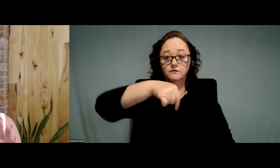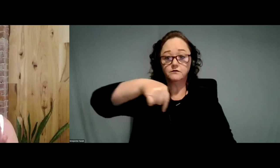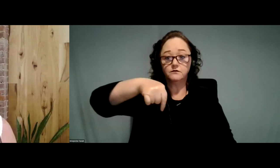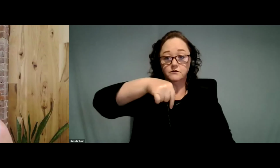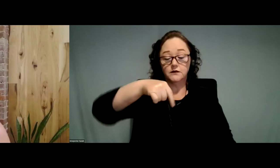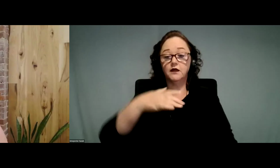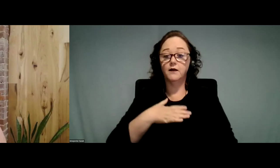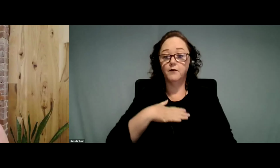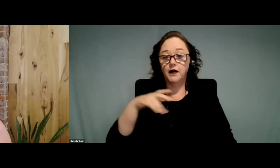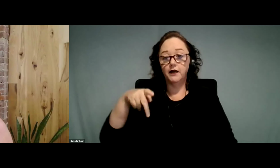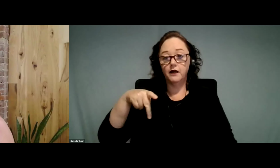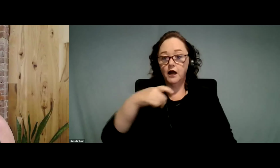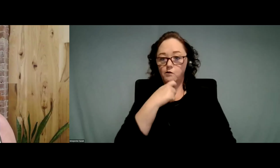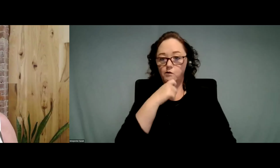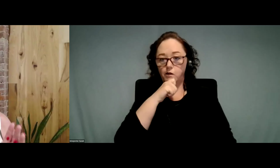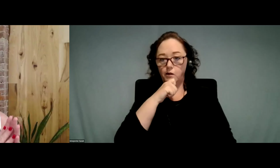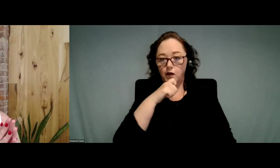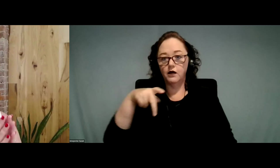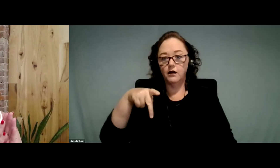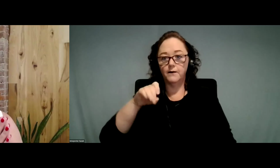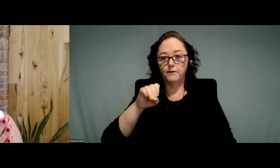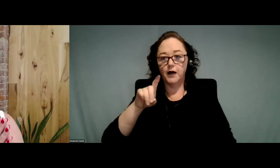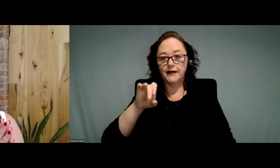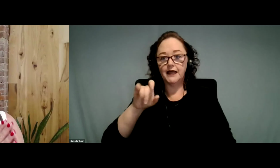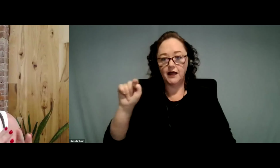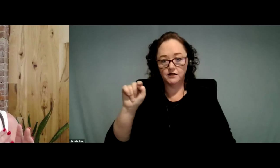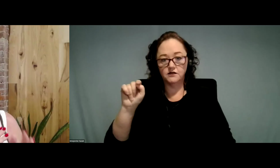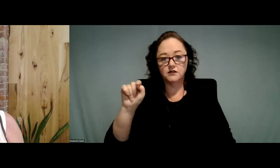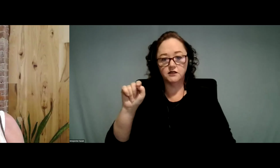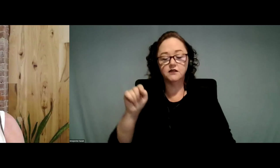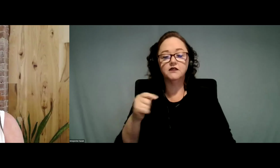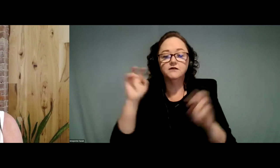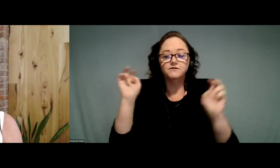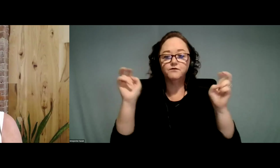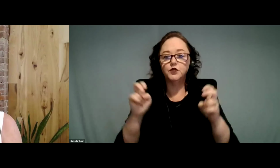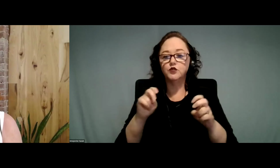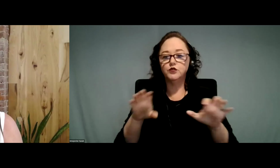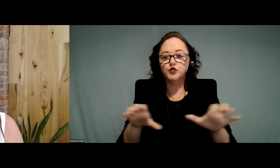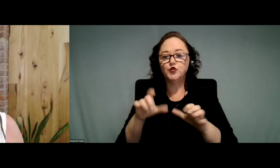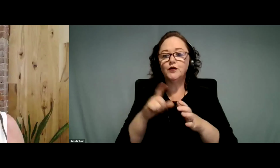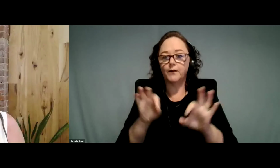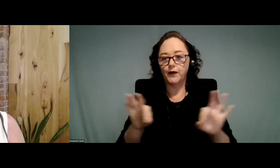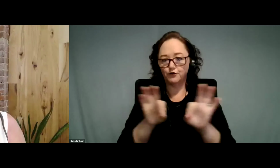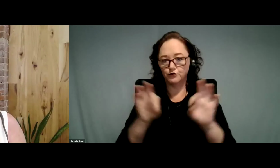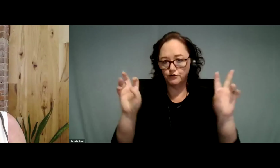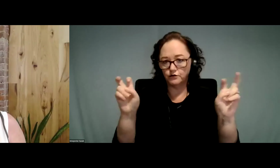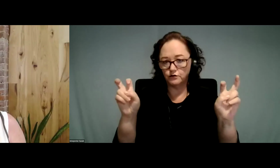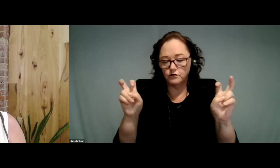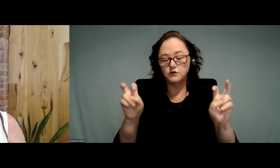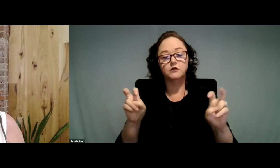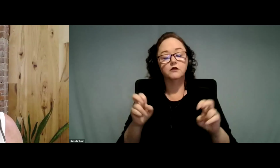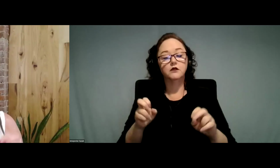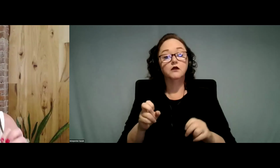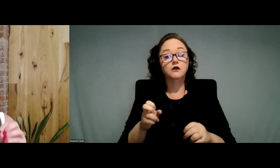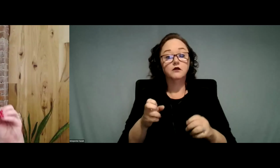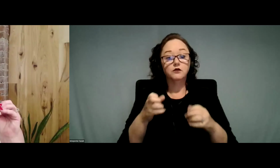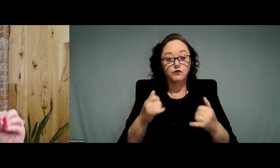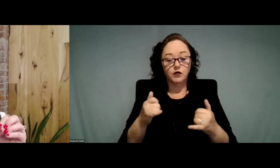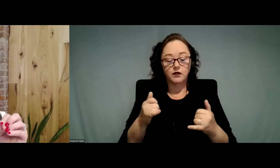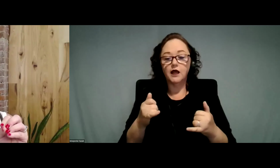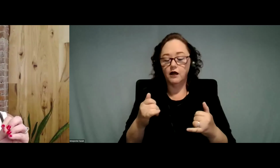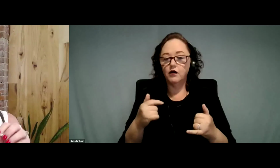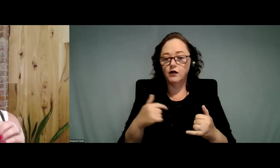called the Doing What Matters podcast, because on my podcast, I'm actually in a series right now called The 7 Ps